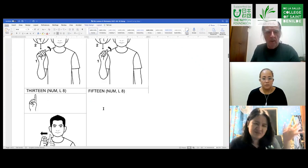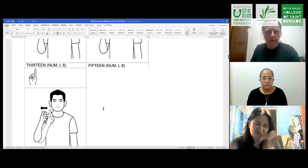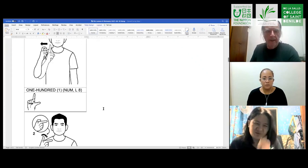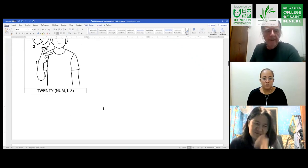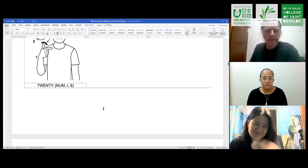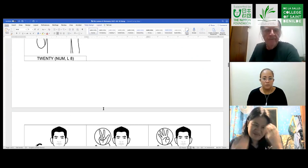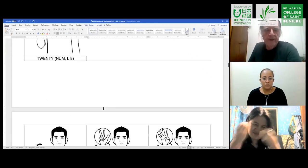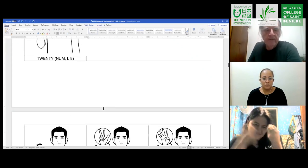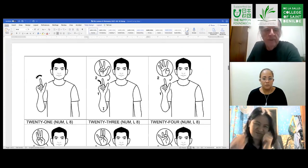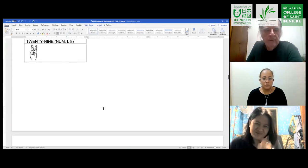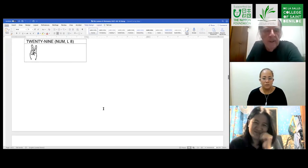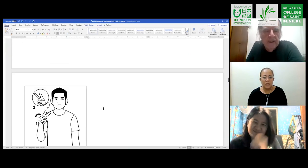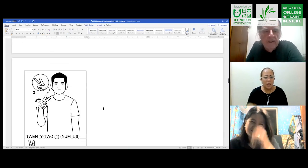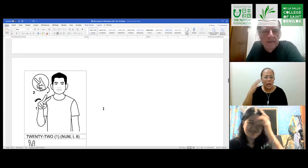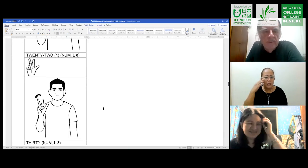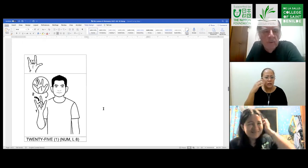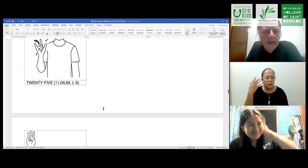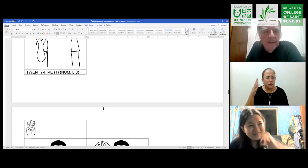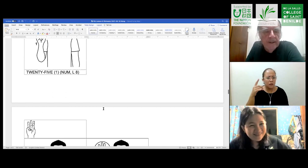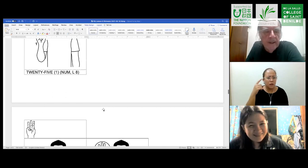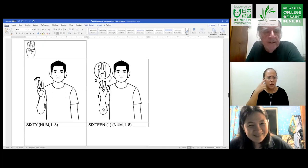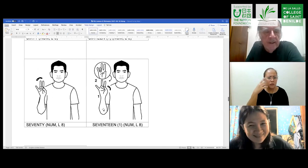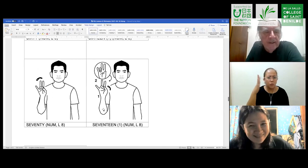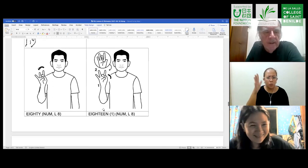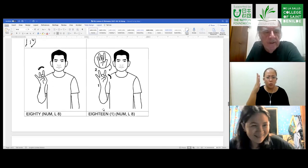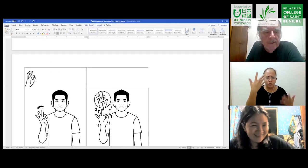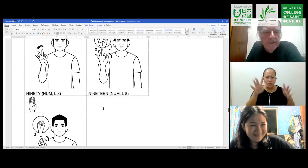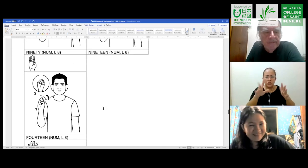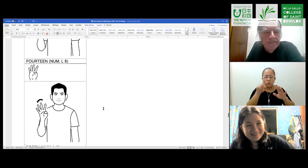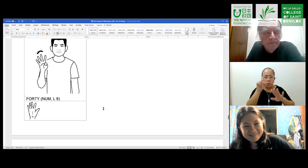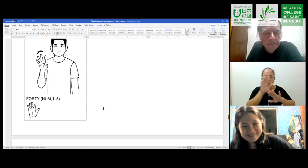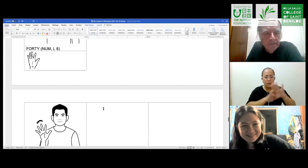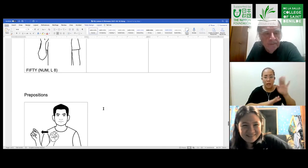Okay, I think we've checked the one-handed sign, so let's look at the two.